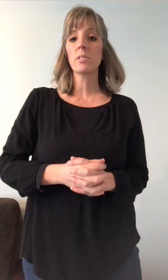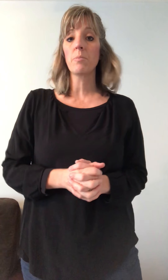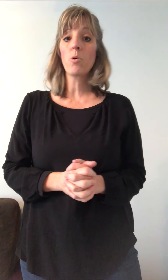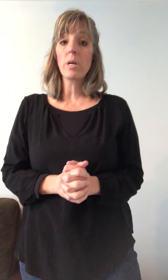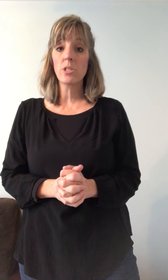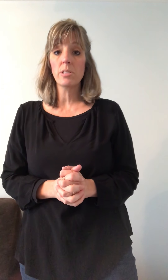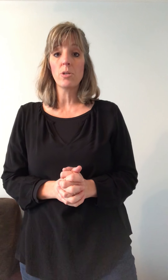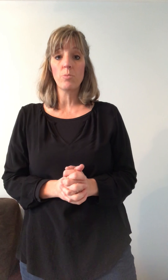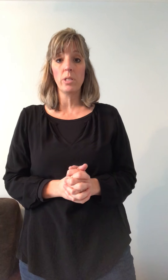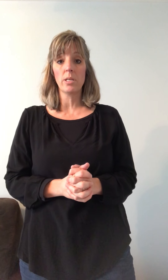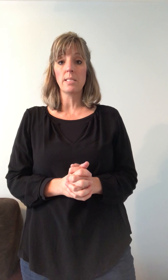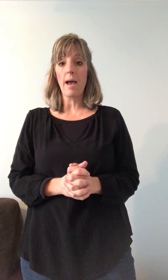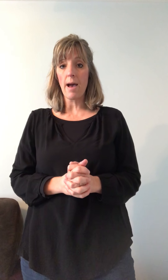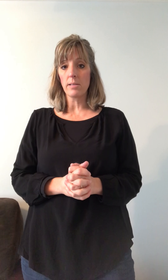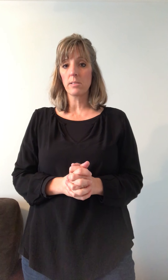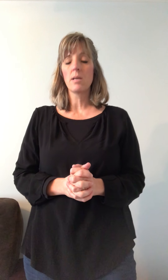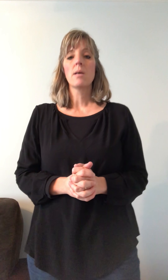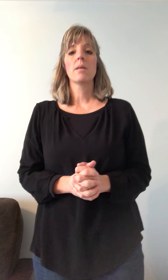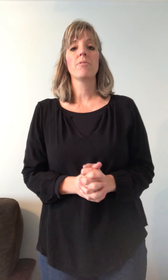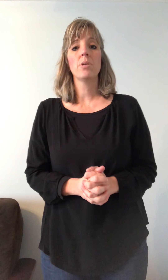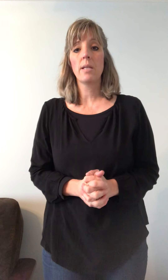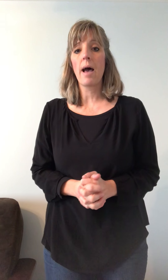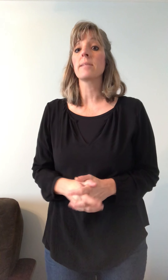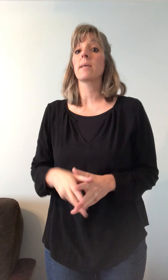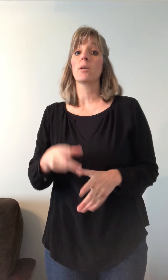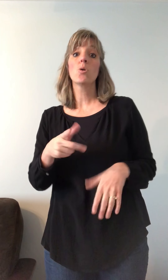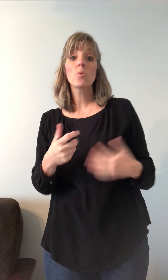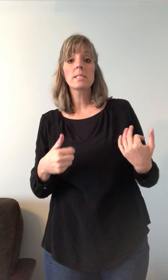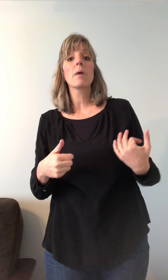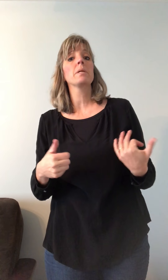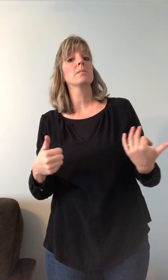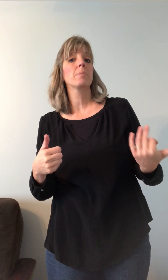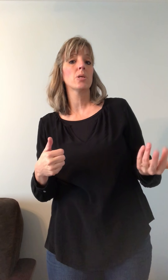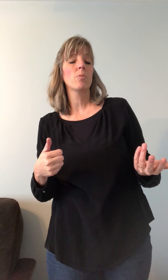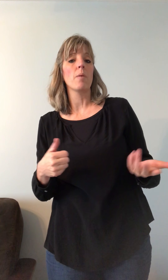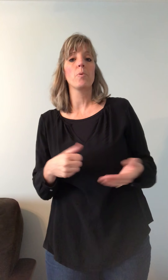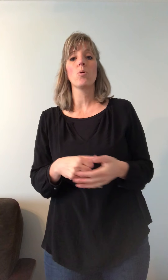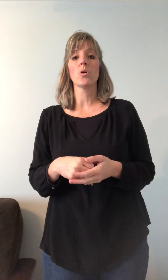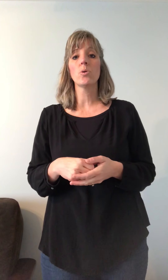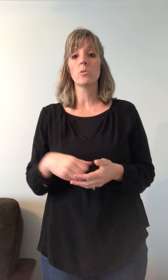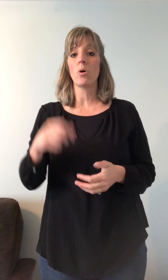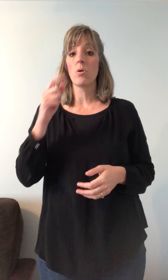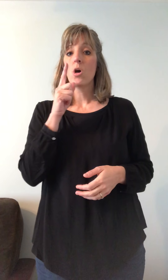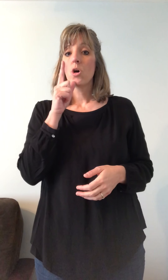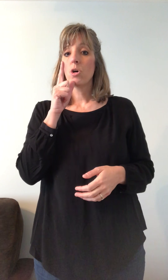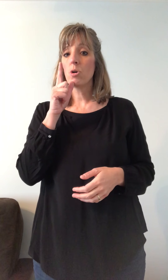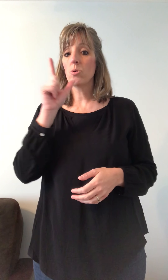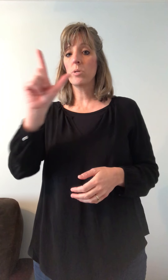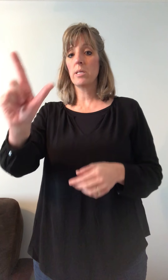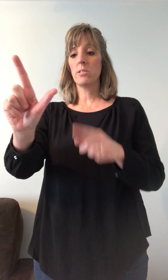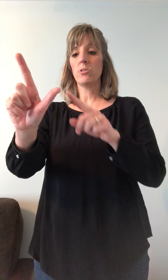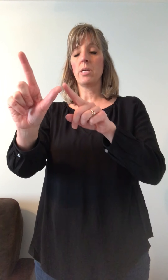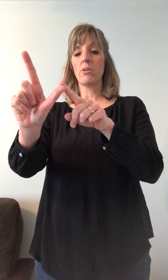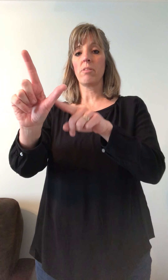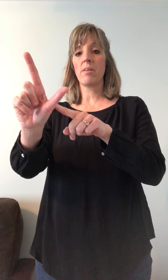some questions that are really good to ask. If you need to ask, like who is coming to pick you up, or who. So who is you take your thumb,